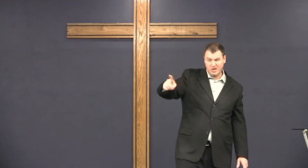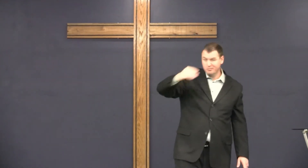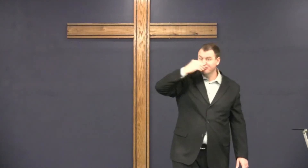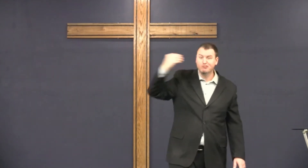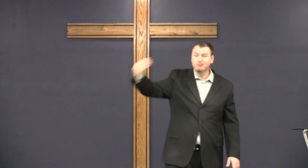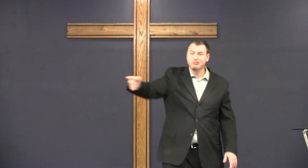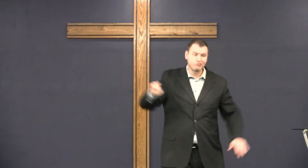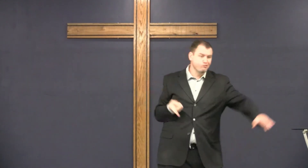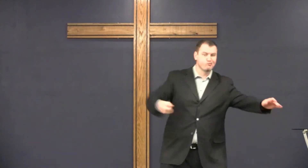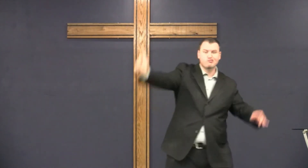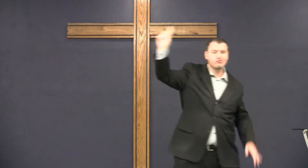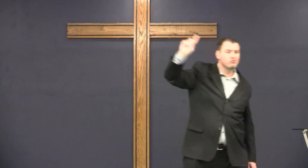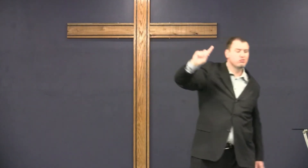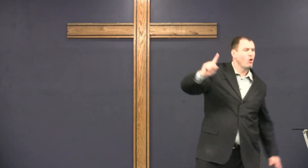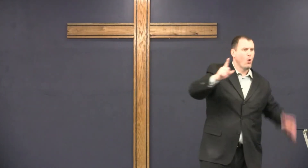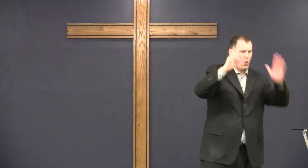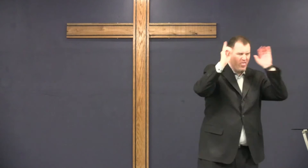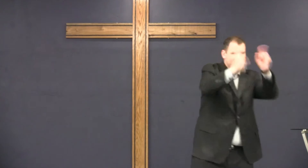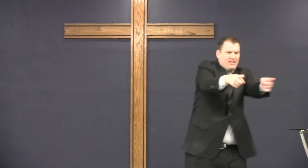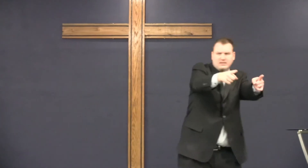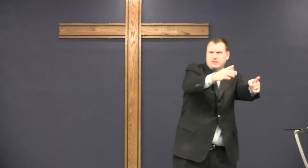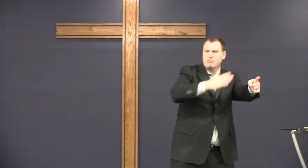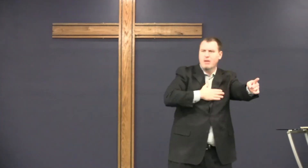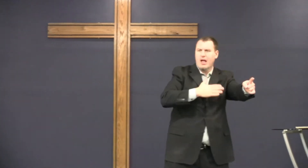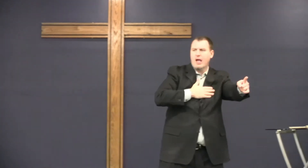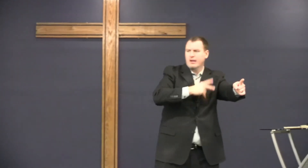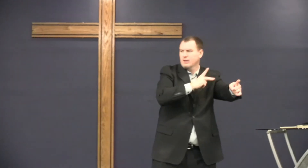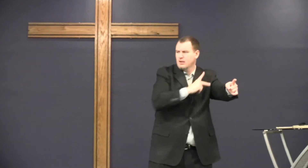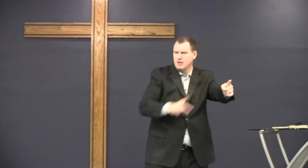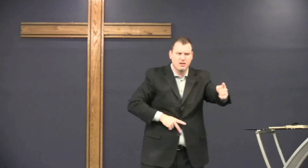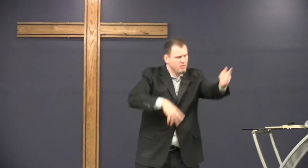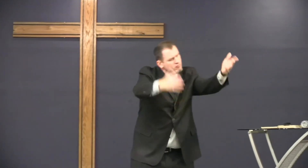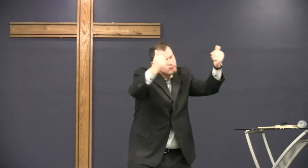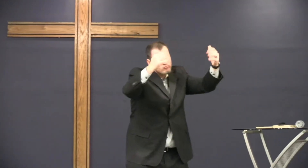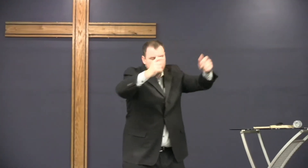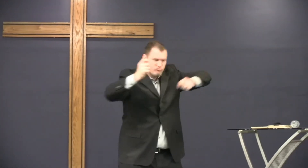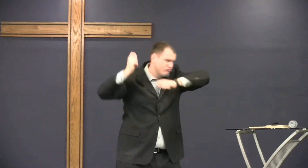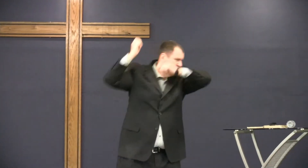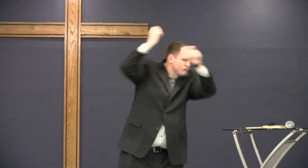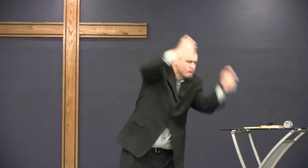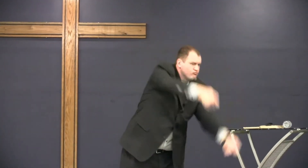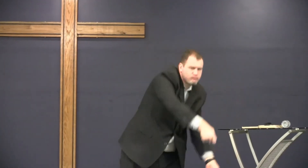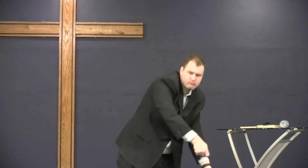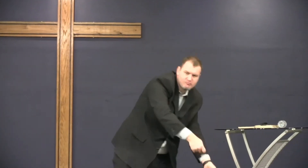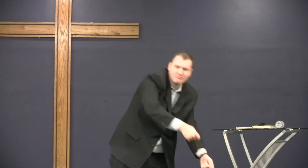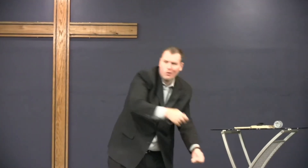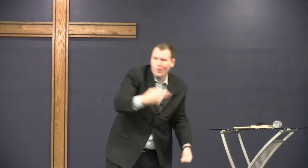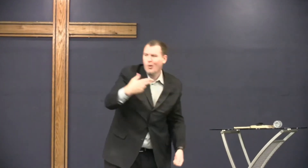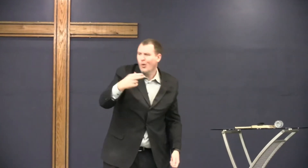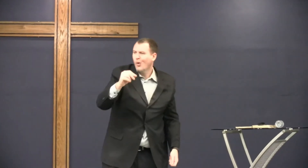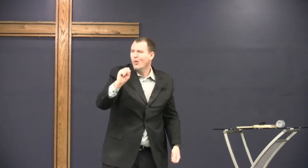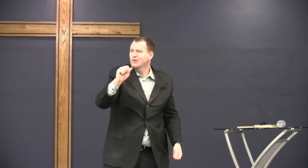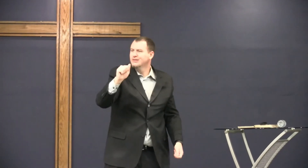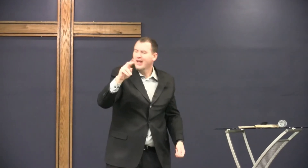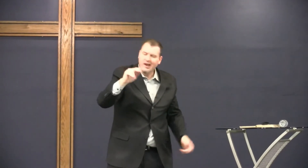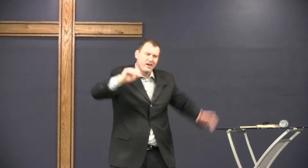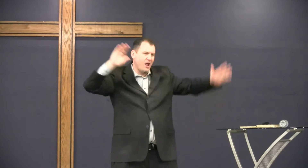It's insulting the king and having no respect for the king and saying